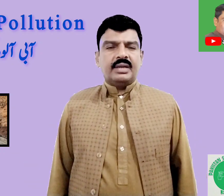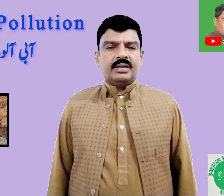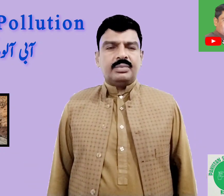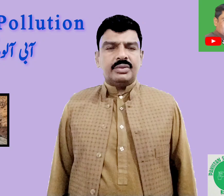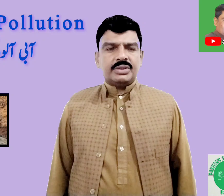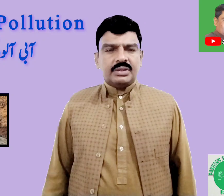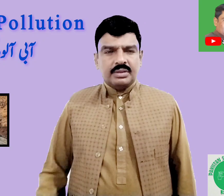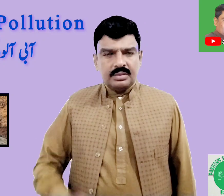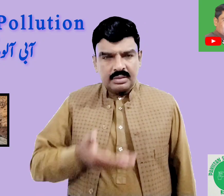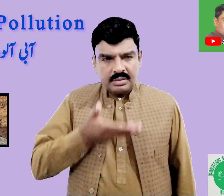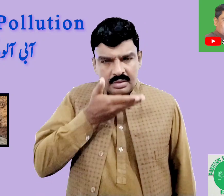water pollution,